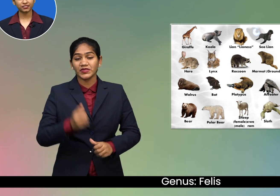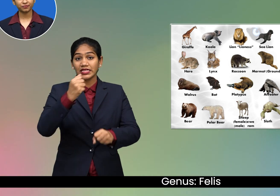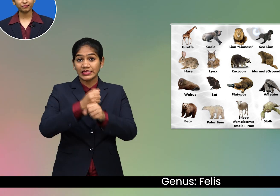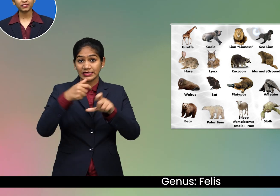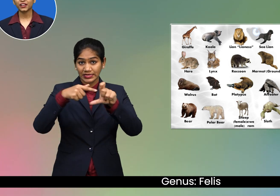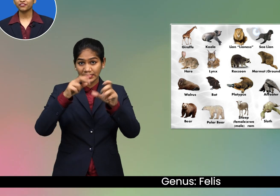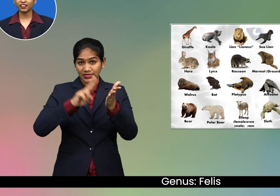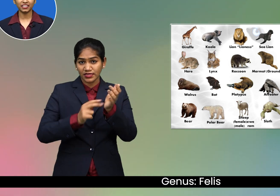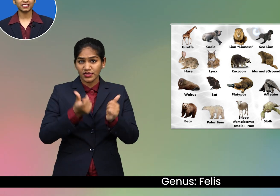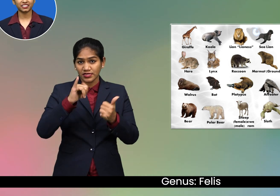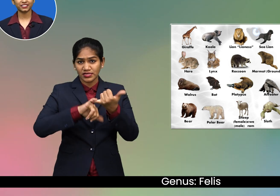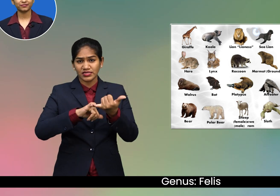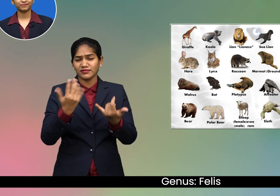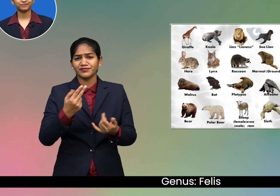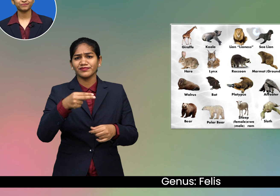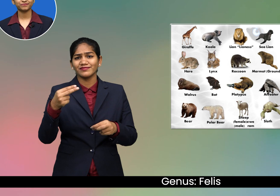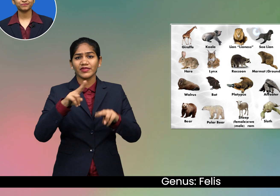Genus Felis.